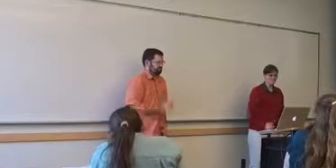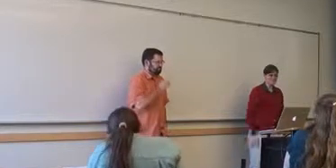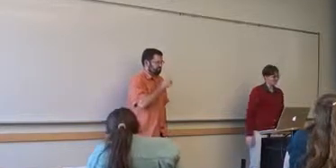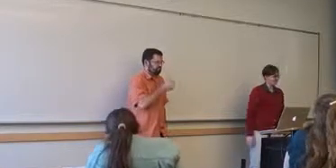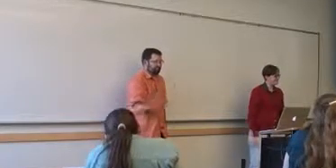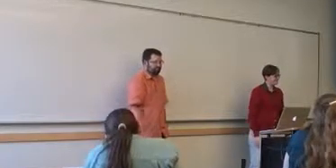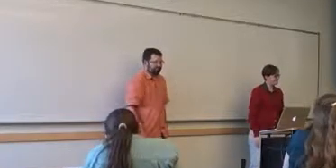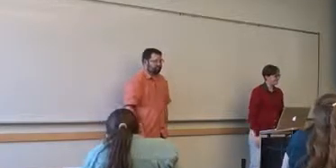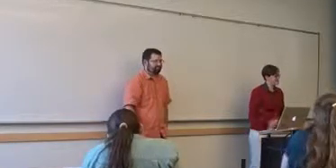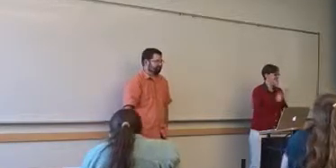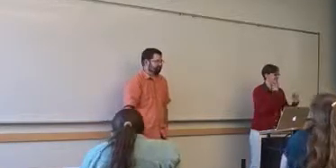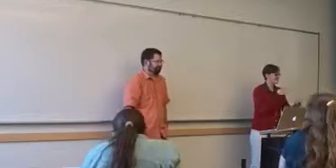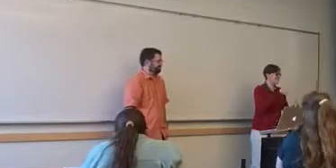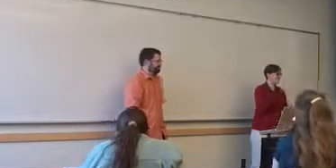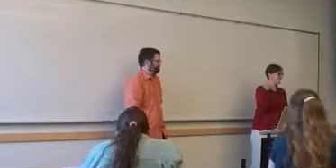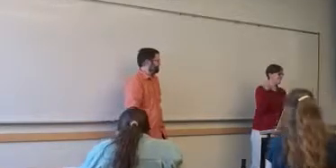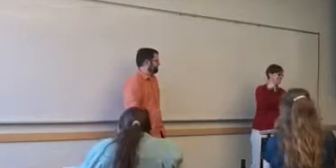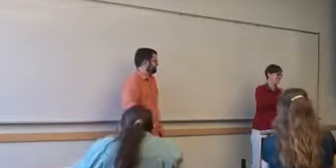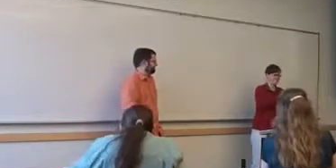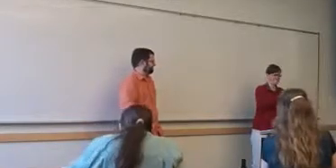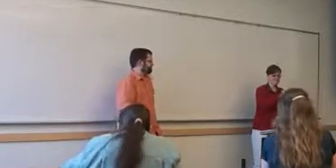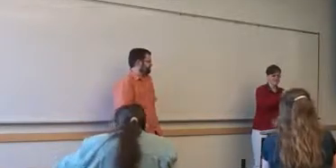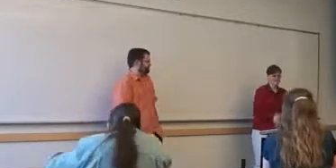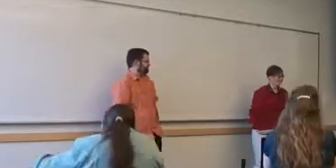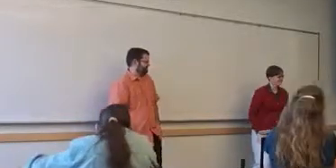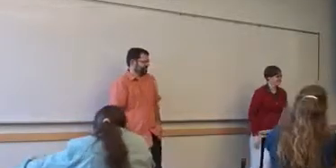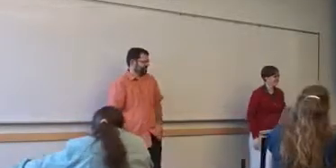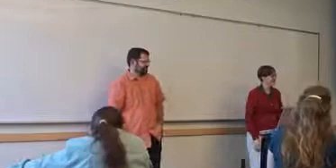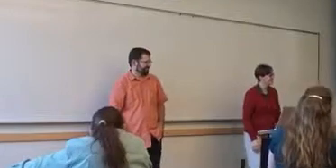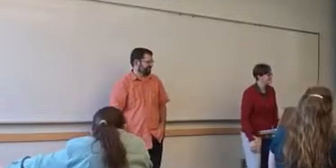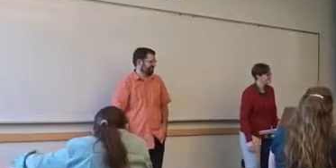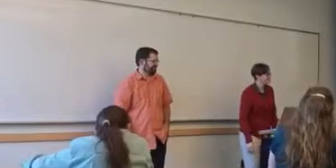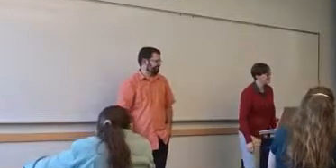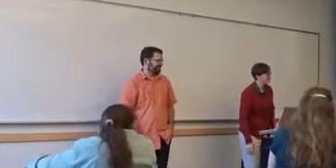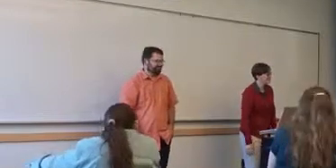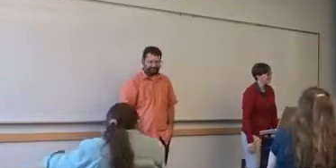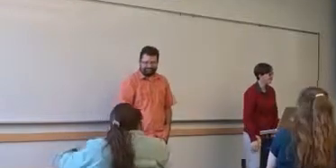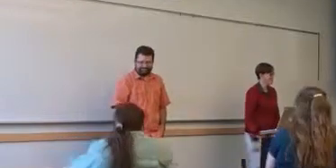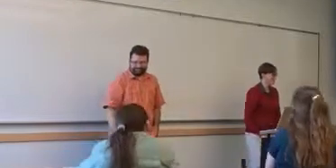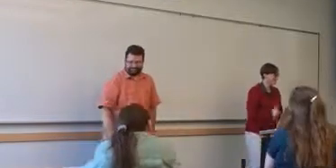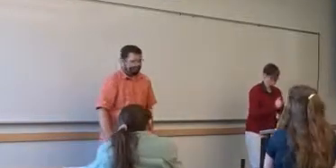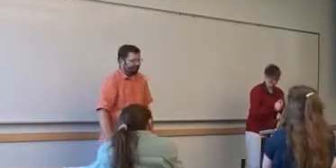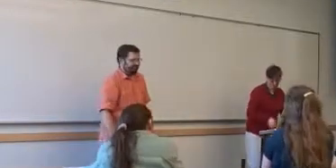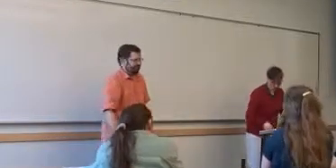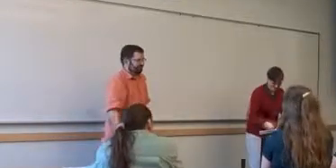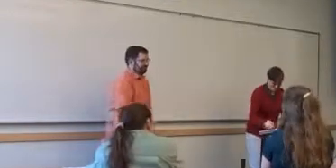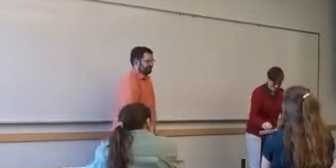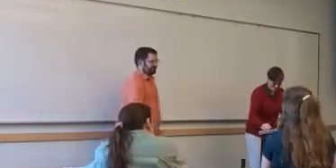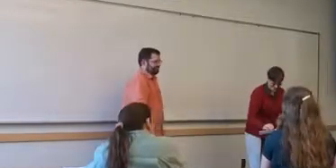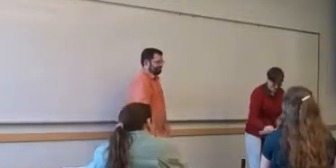answering questions. That's true. Thank you. Yeah, and thank you for inviting us to come. Yeah, we'd love to do it again, too.